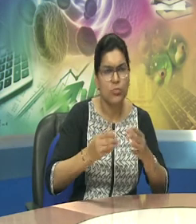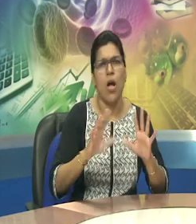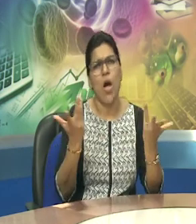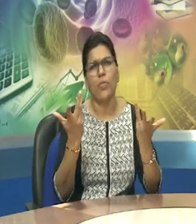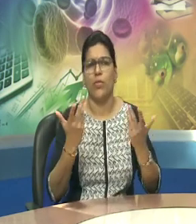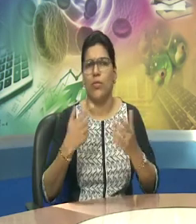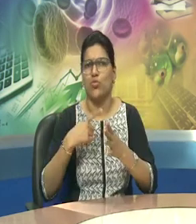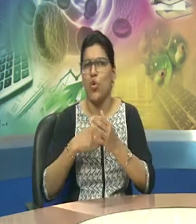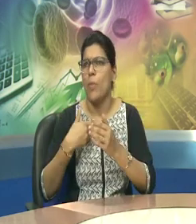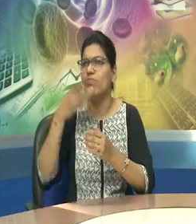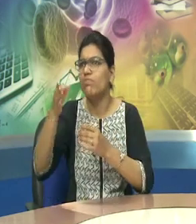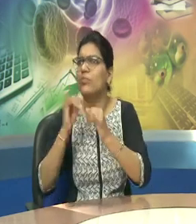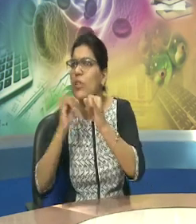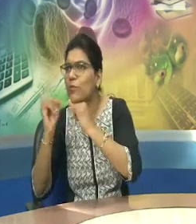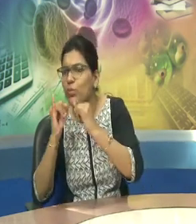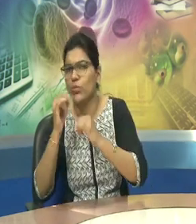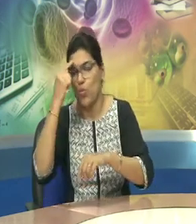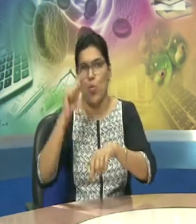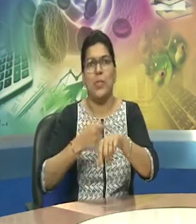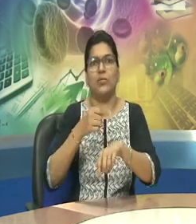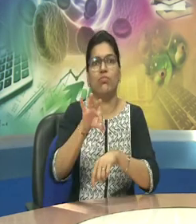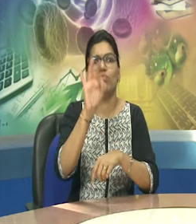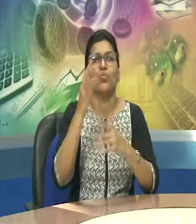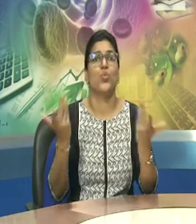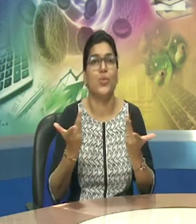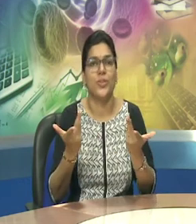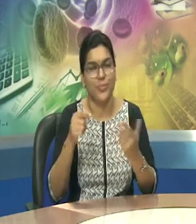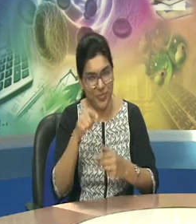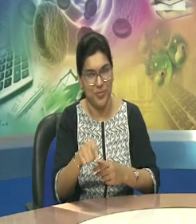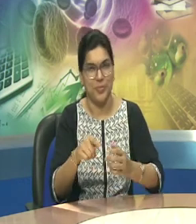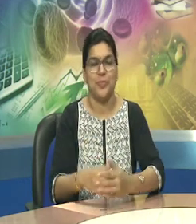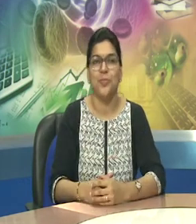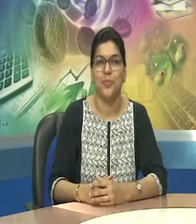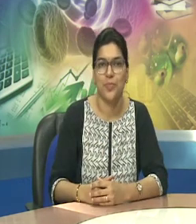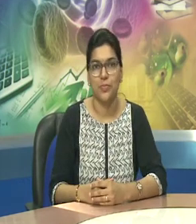Any opportunity related to business, job, etc.